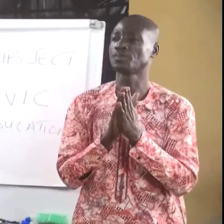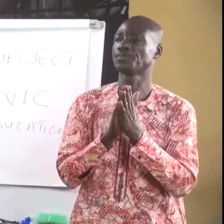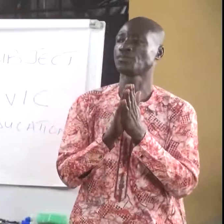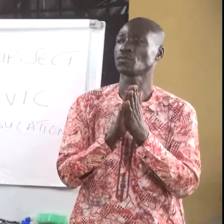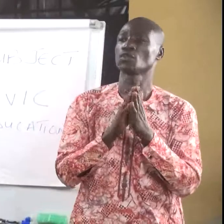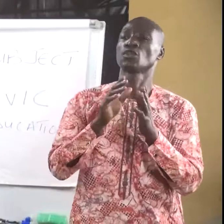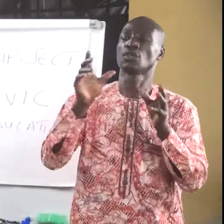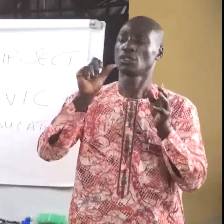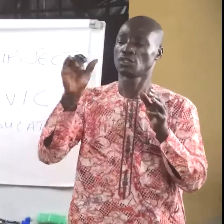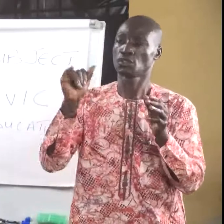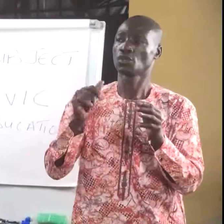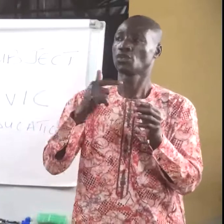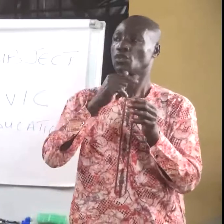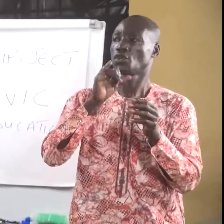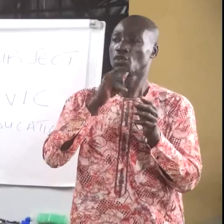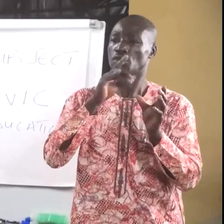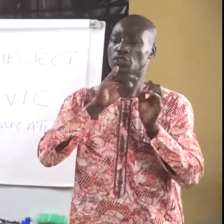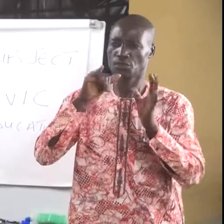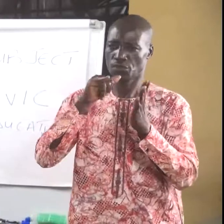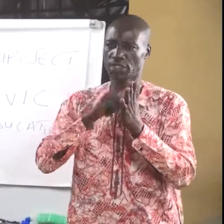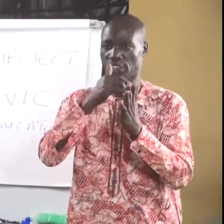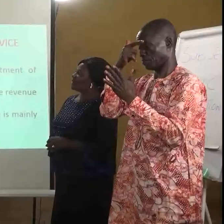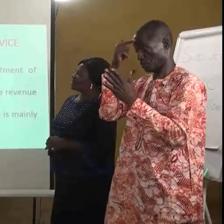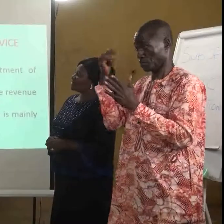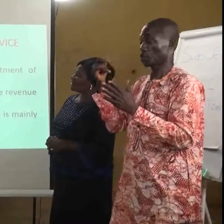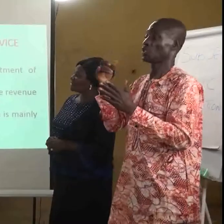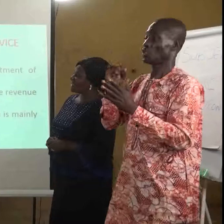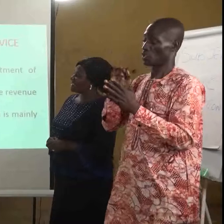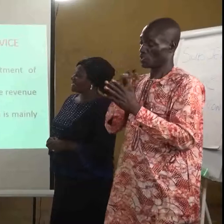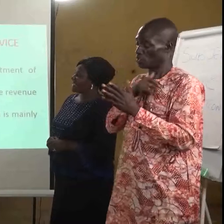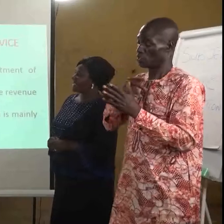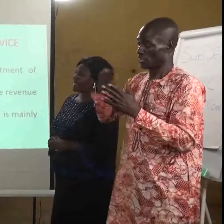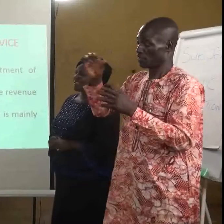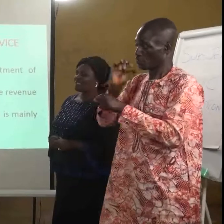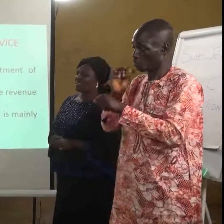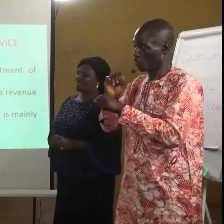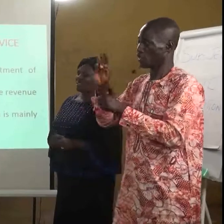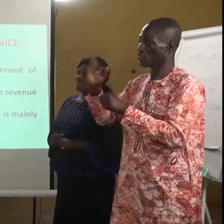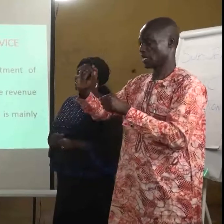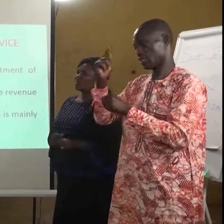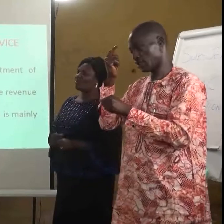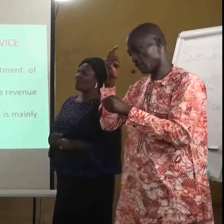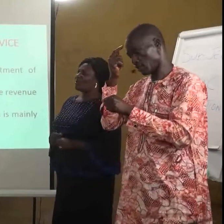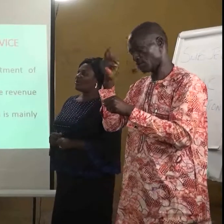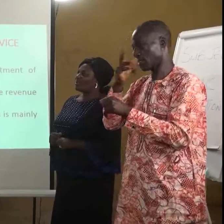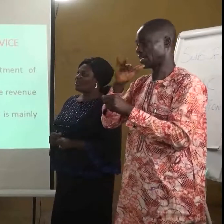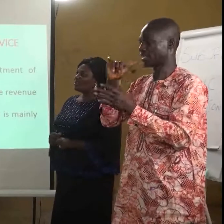school. So I do that because I was recruited and that was a source